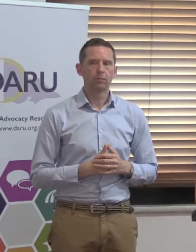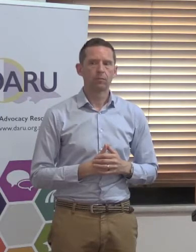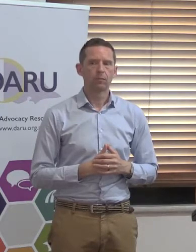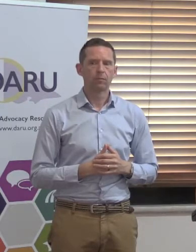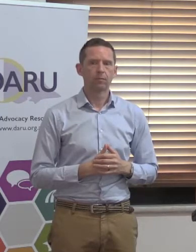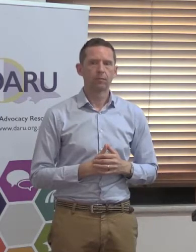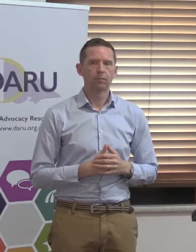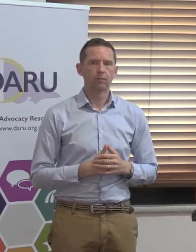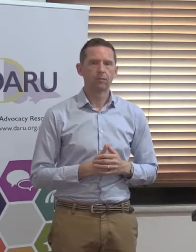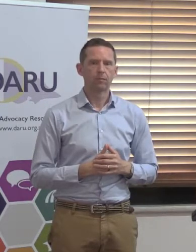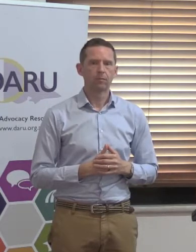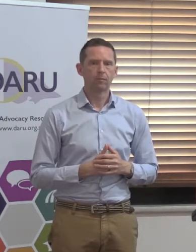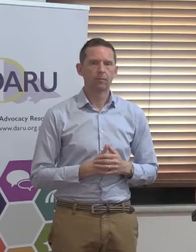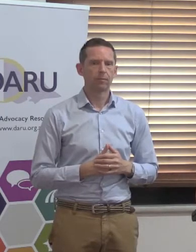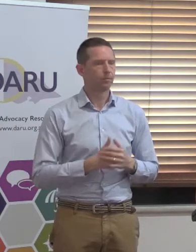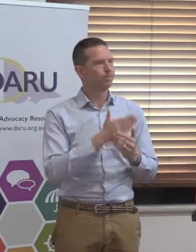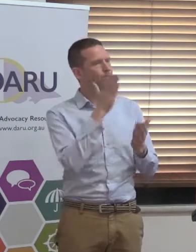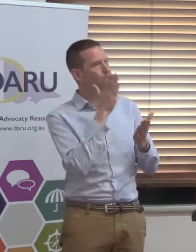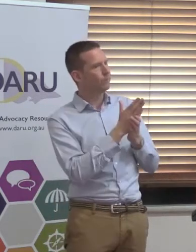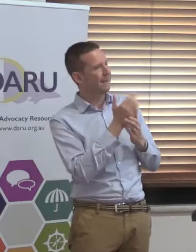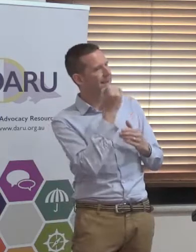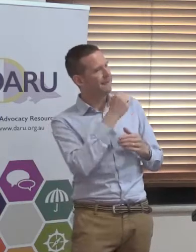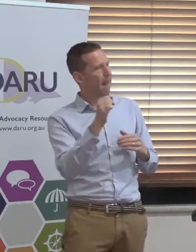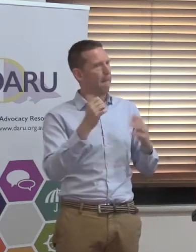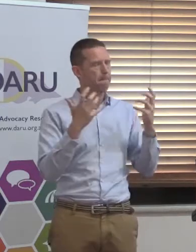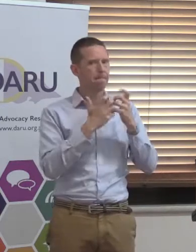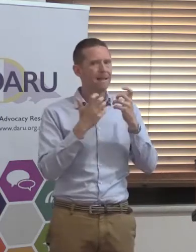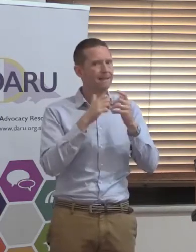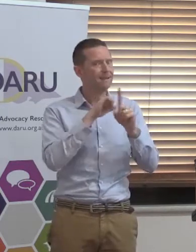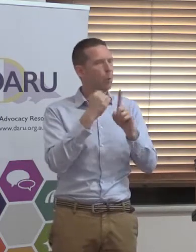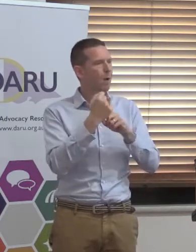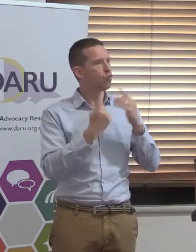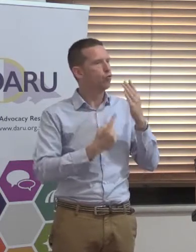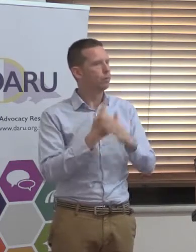There was certainly, and still are, many situations where